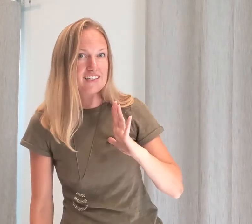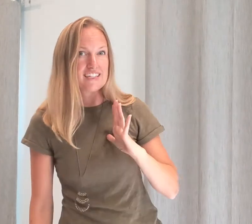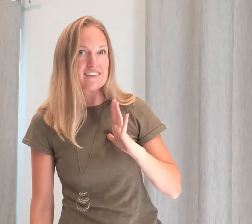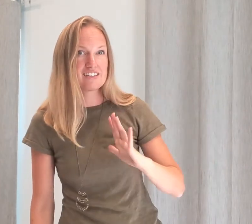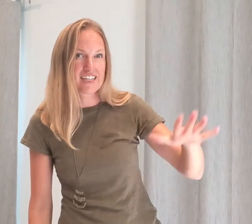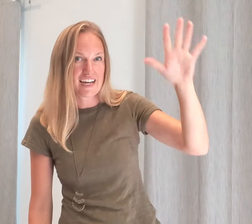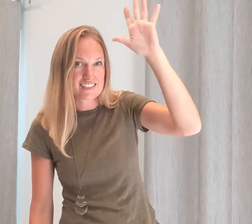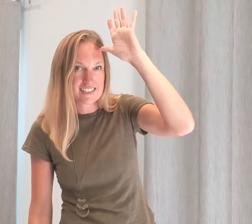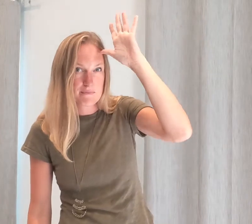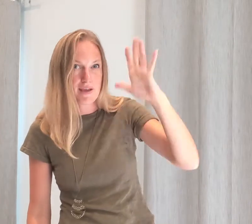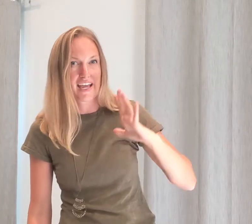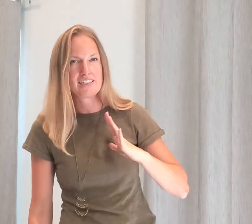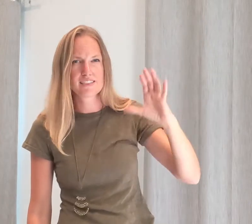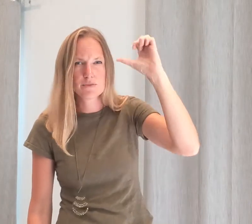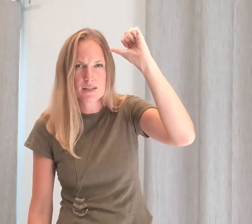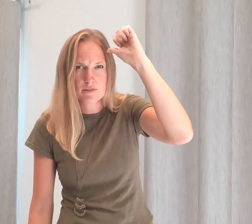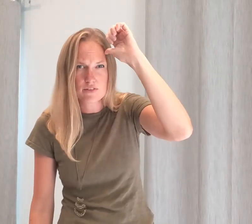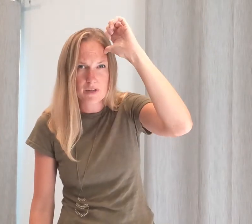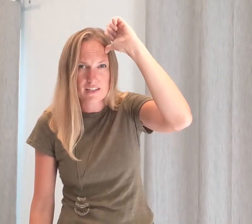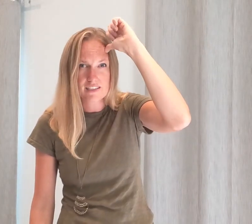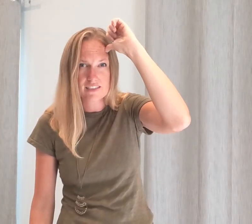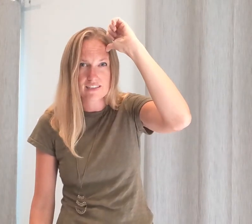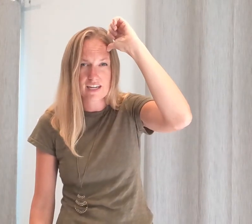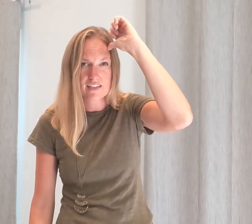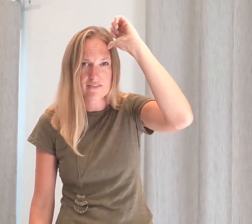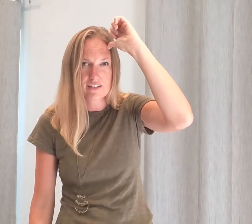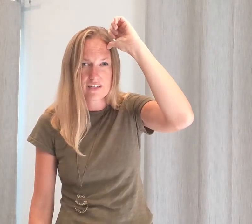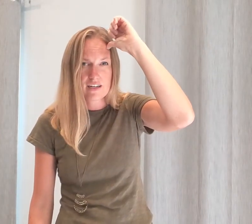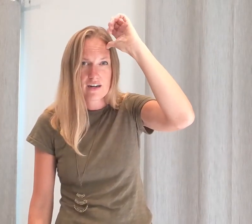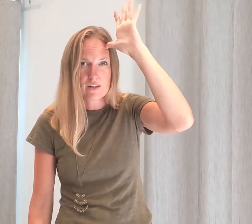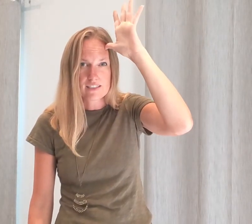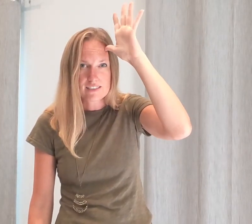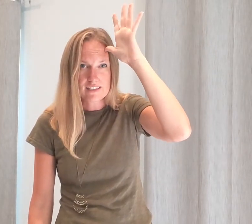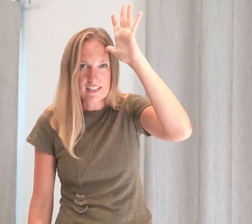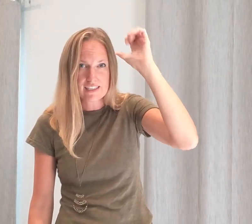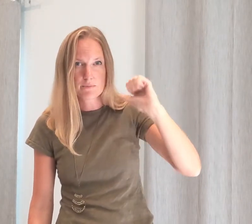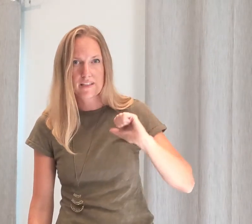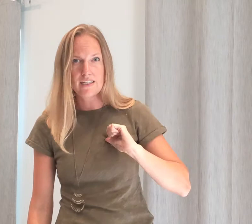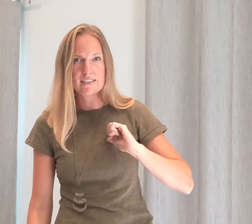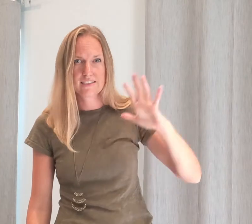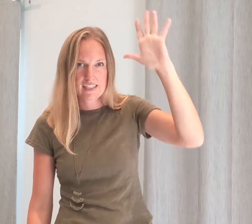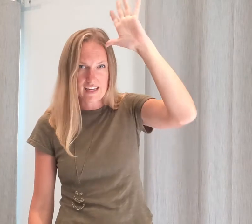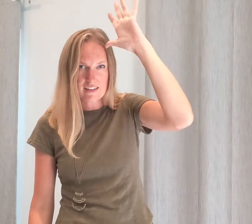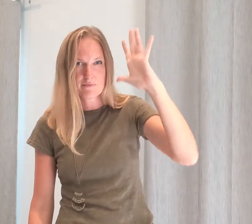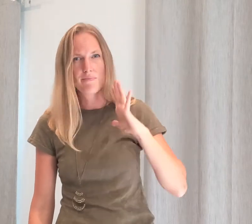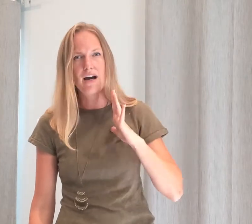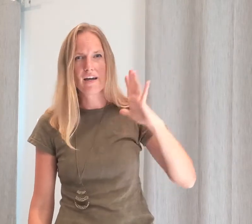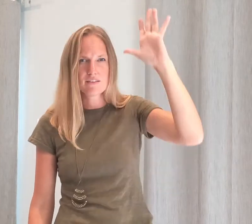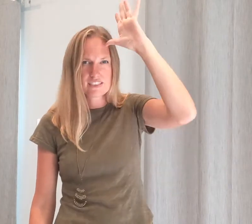down to your chest, man. Sometimes for man it starts kind of, or it's still like this, but then it's together, but I always just